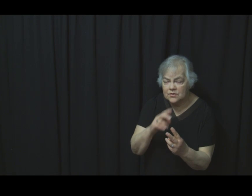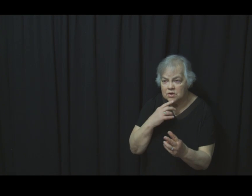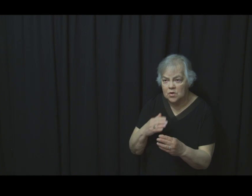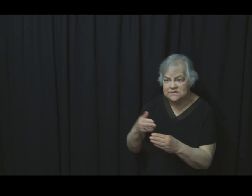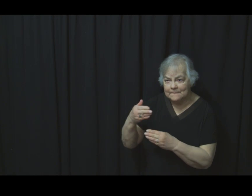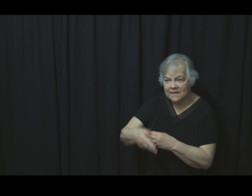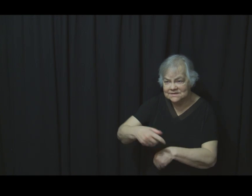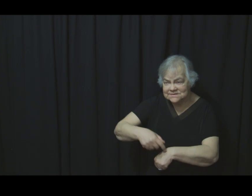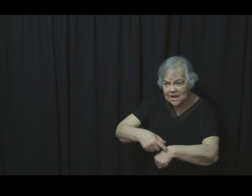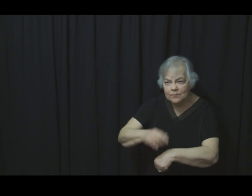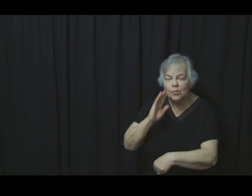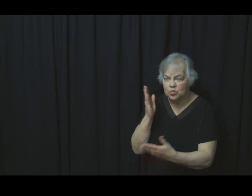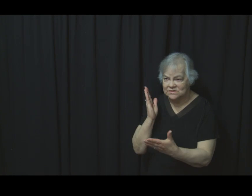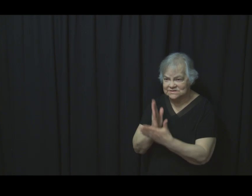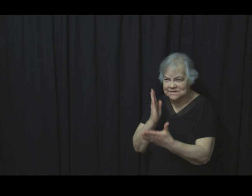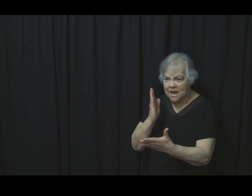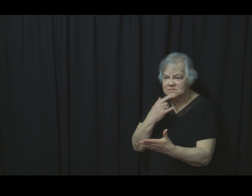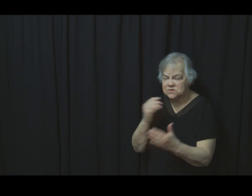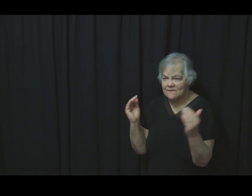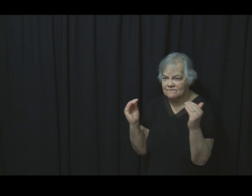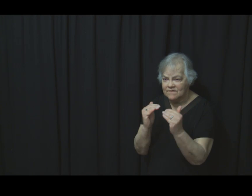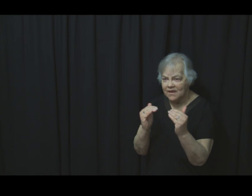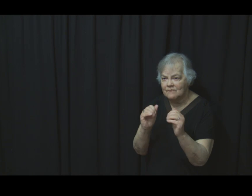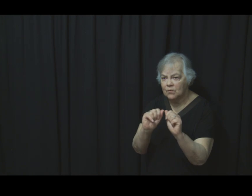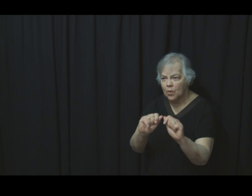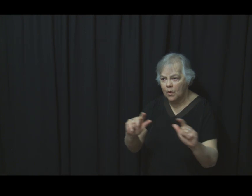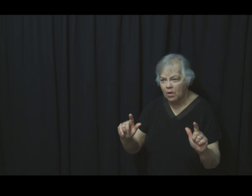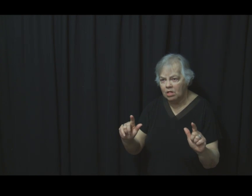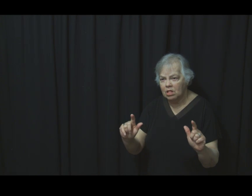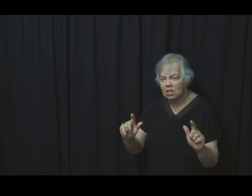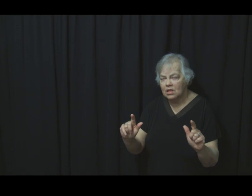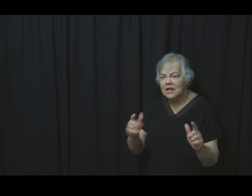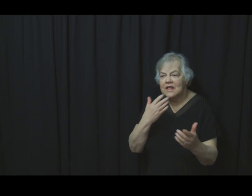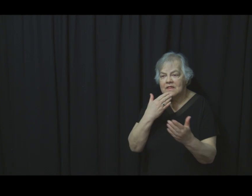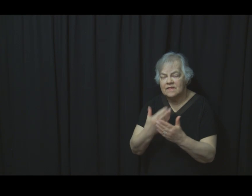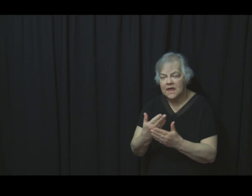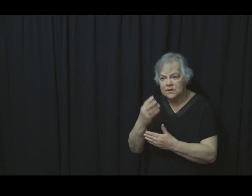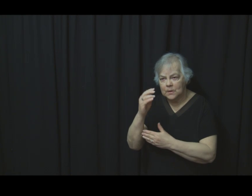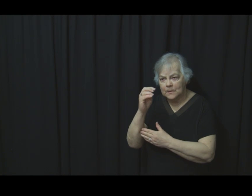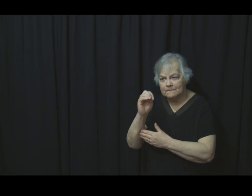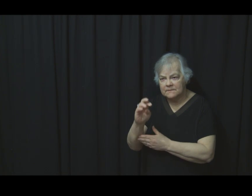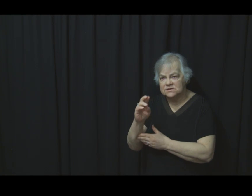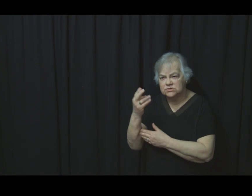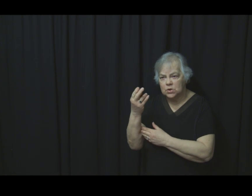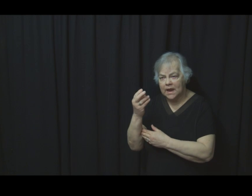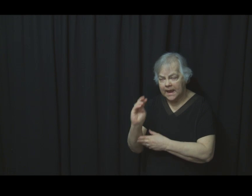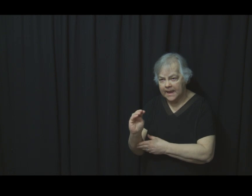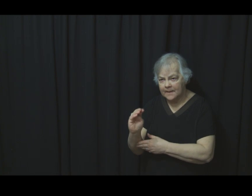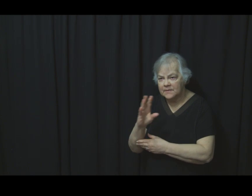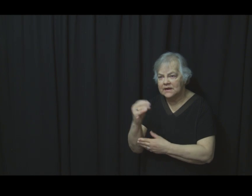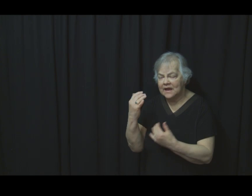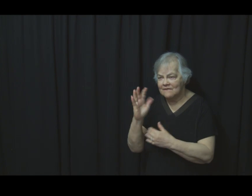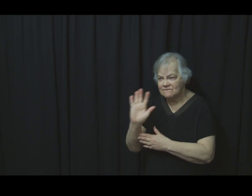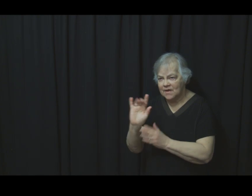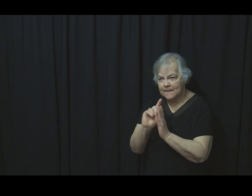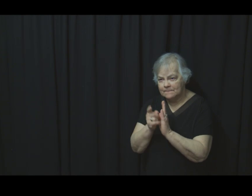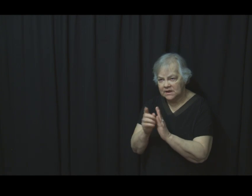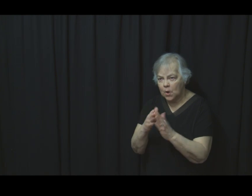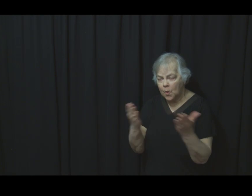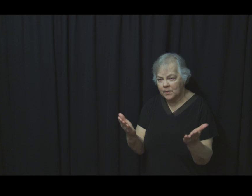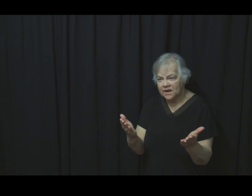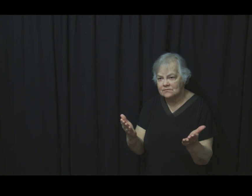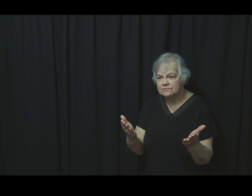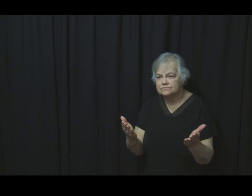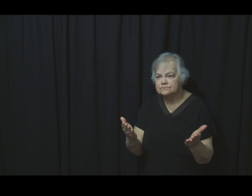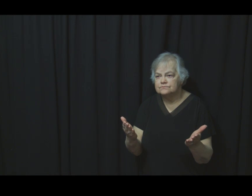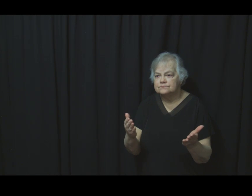stop them in the name of keeping it fair for all. Mr. Ham, thank you for your comments. Now it's Mr. Nye's turn for a 5-minute opening statement. Mr. Nye. Thank